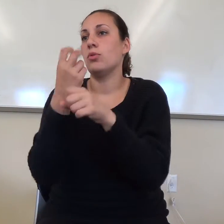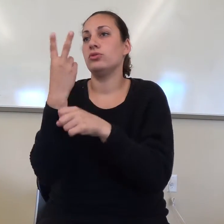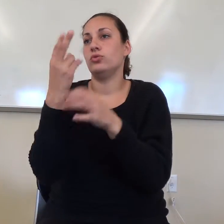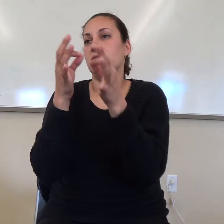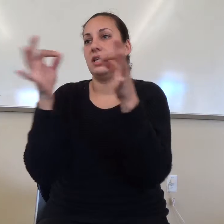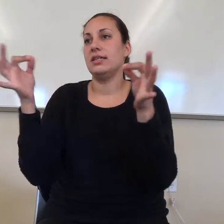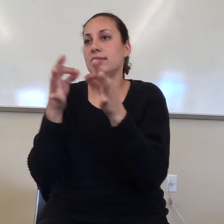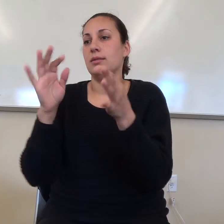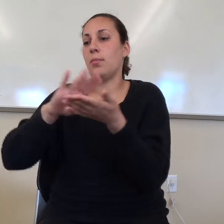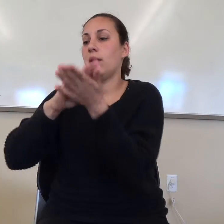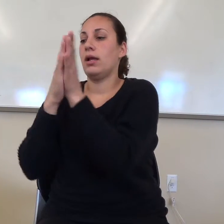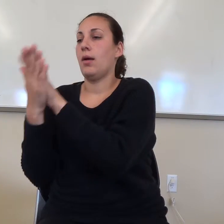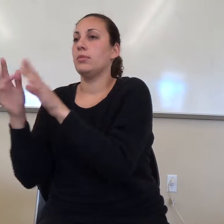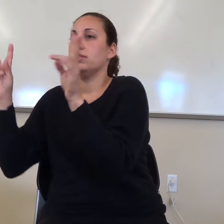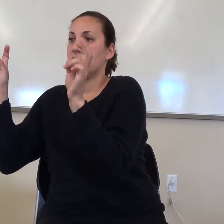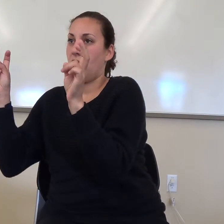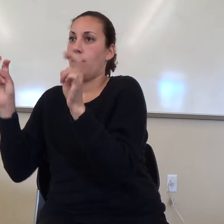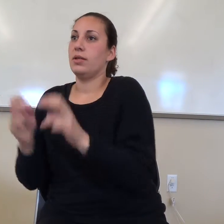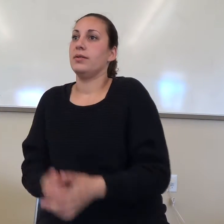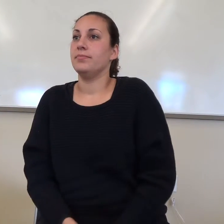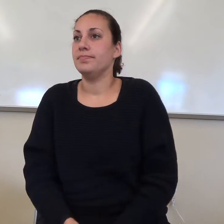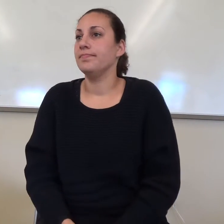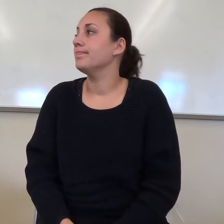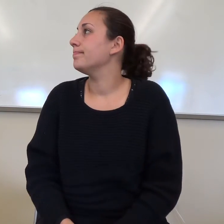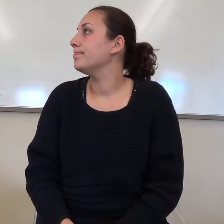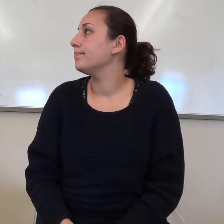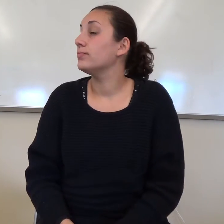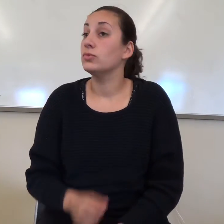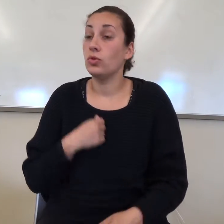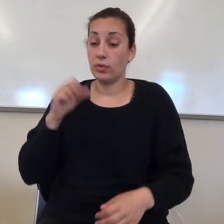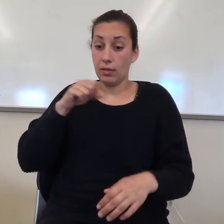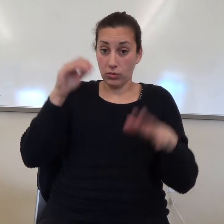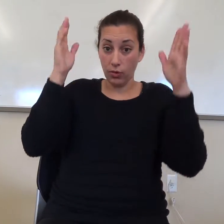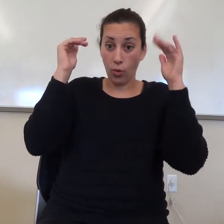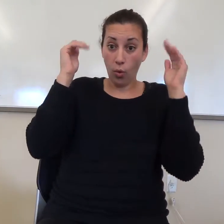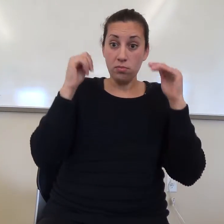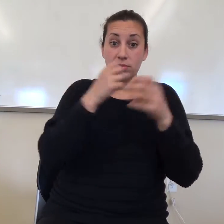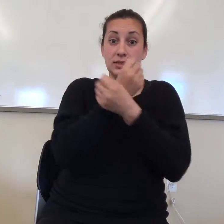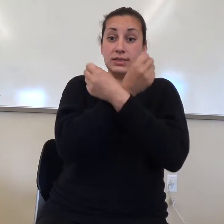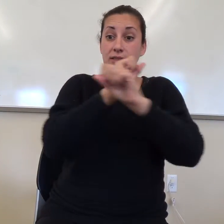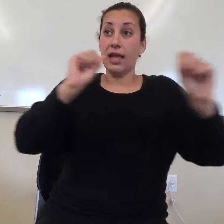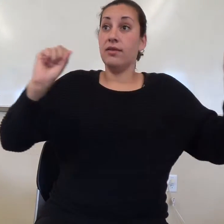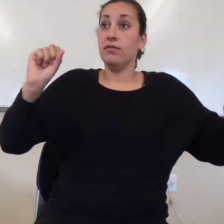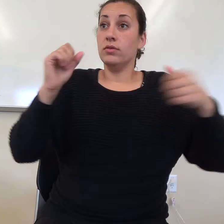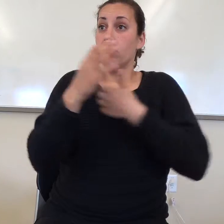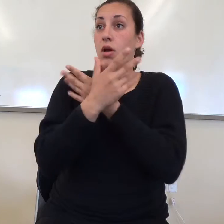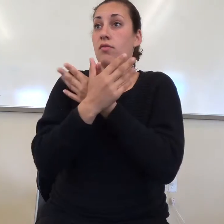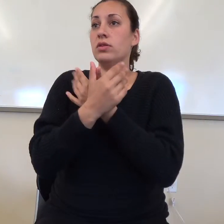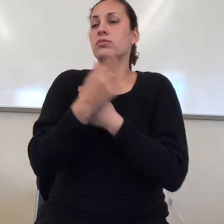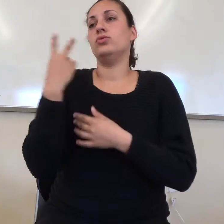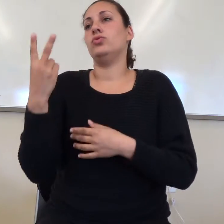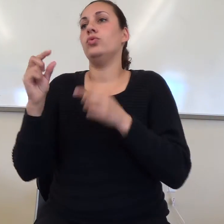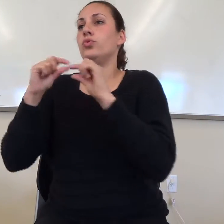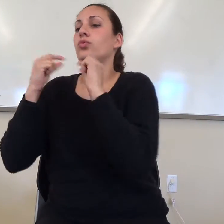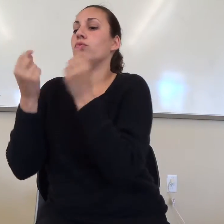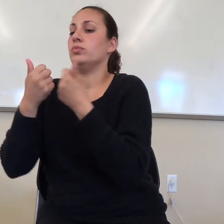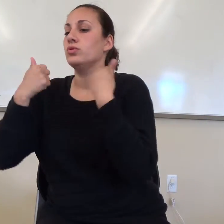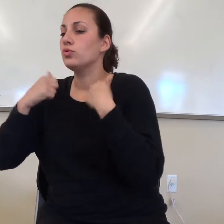the hopes of saving the butterflies, and the fact that there are 2 things trying to do it. And it says that it's in